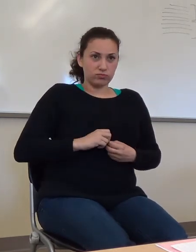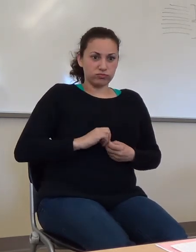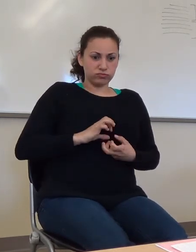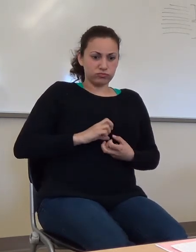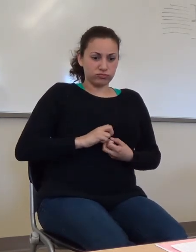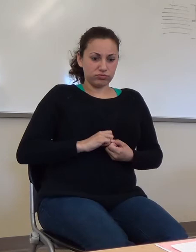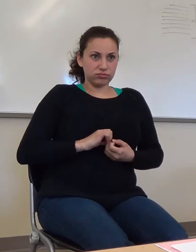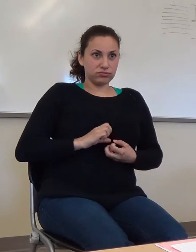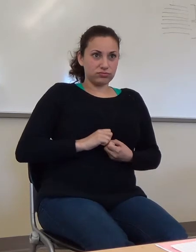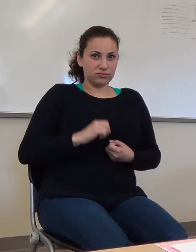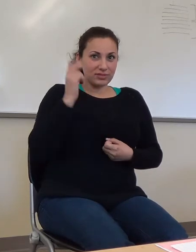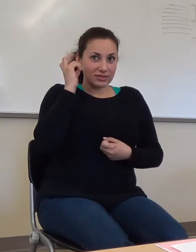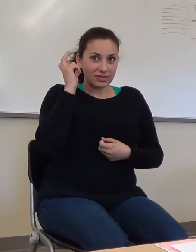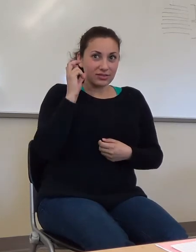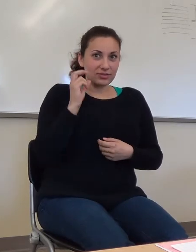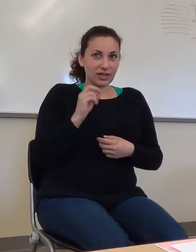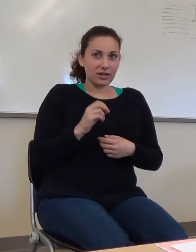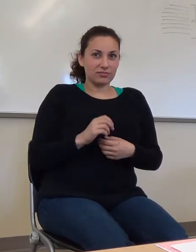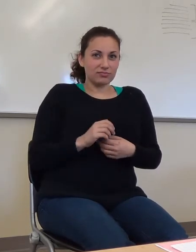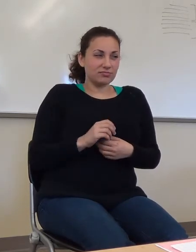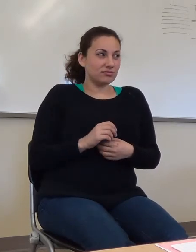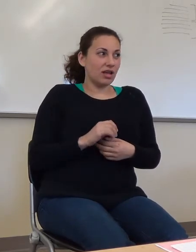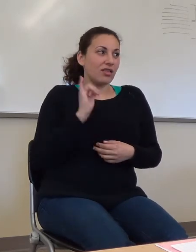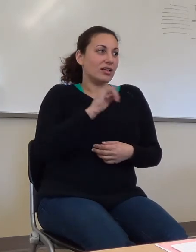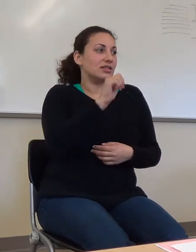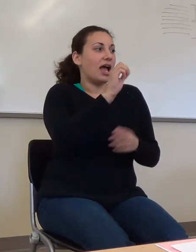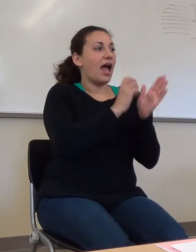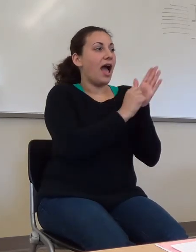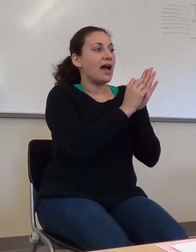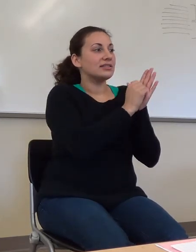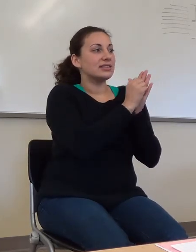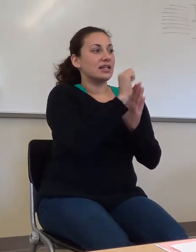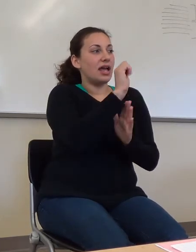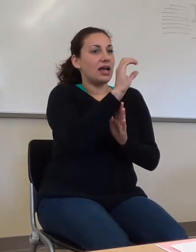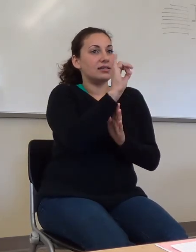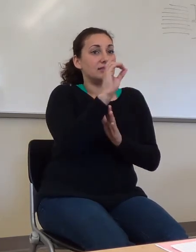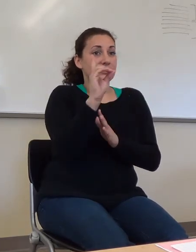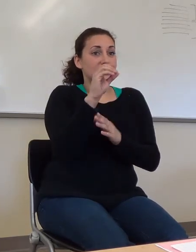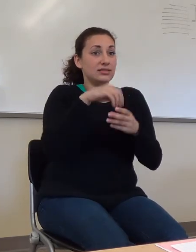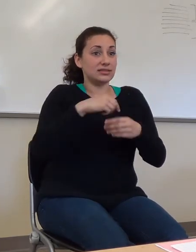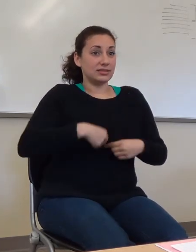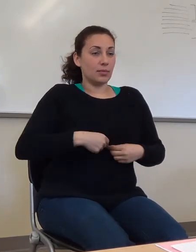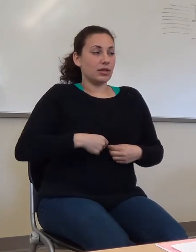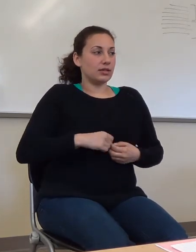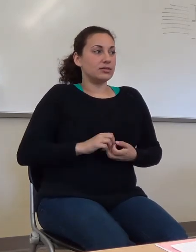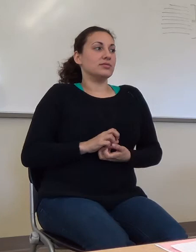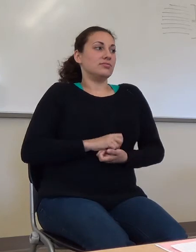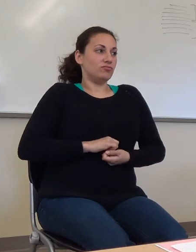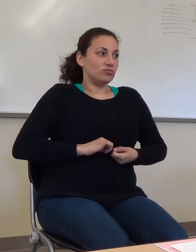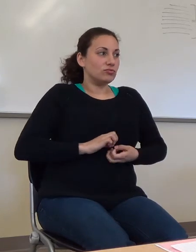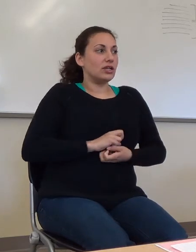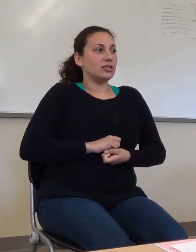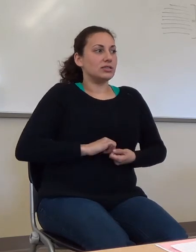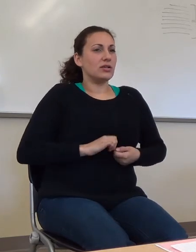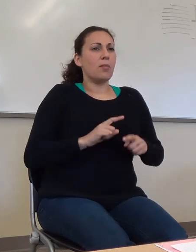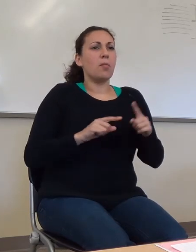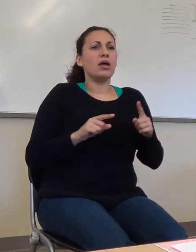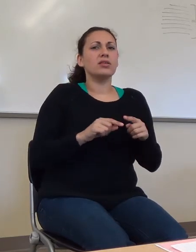in our stomach trying to digest something, right? Same thing. Those are, what does secrete